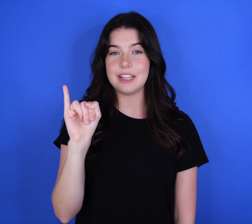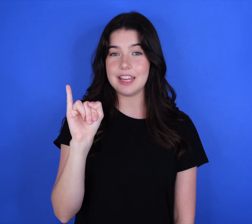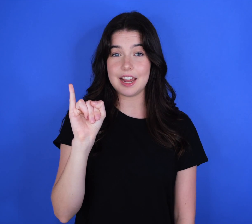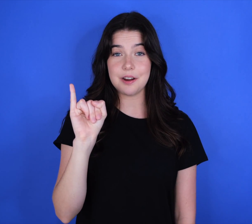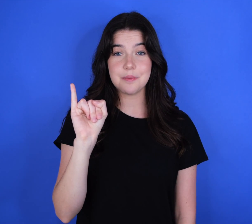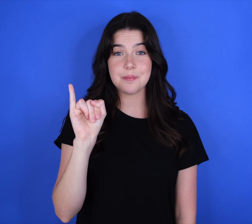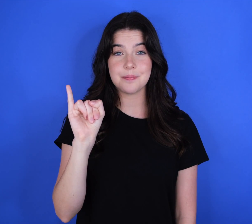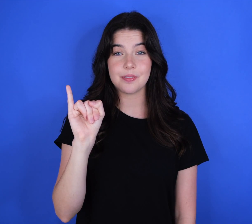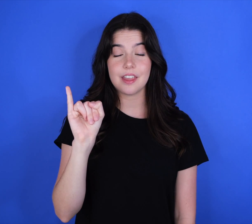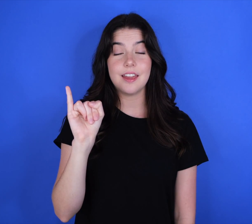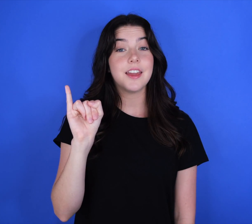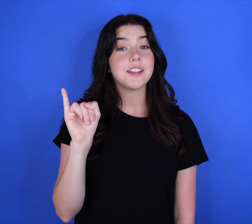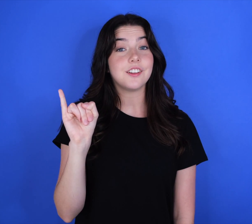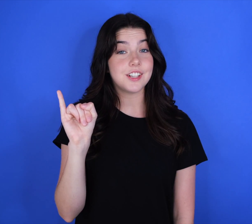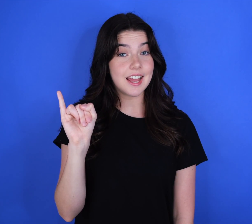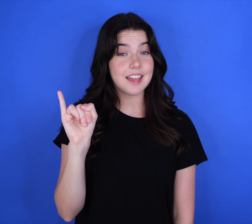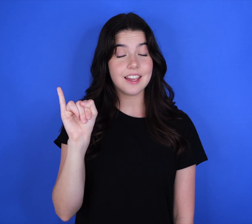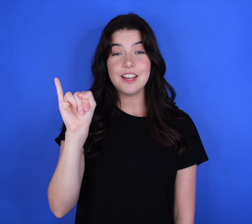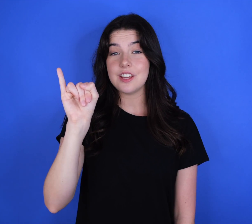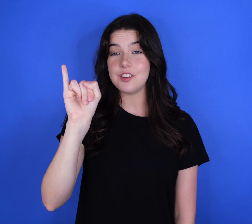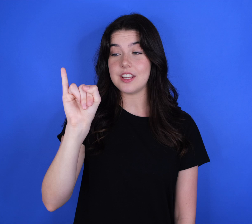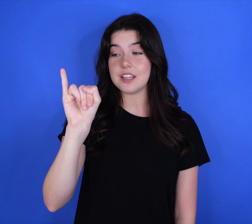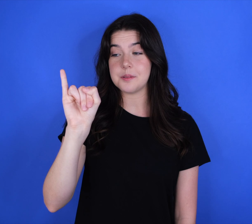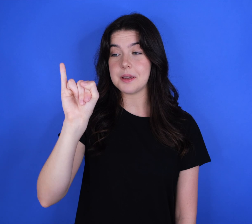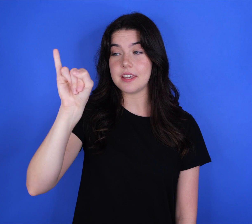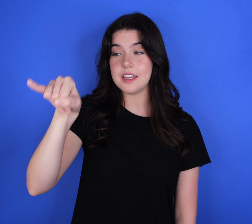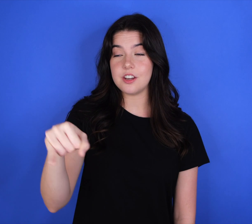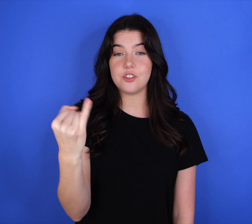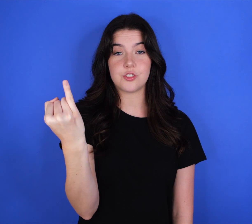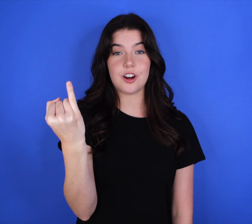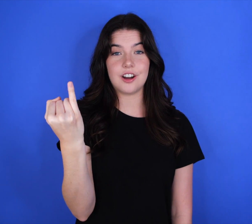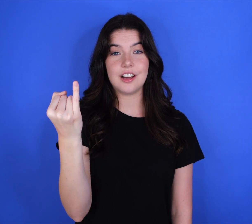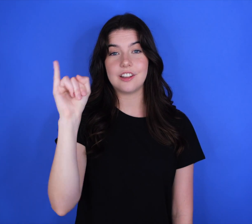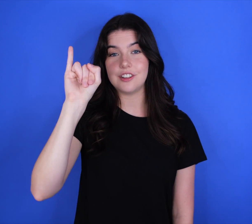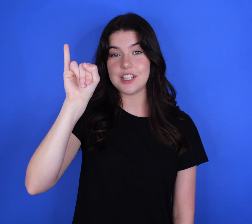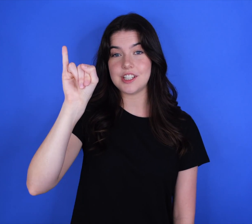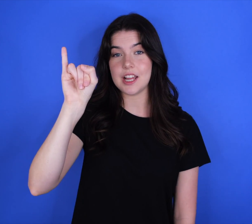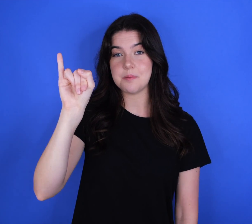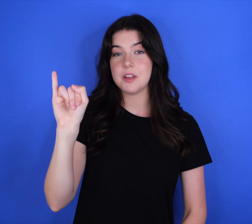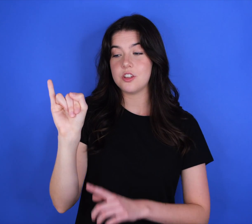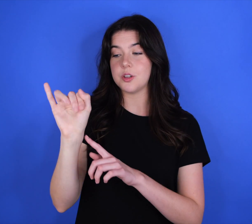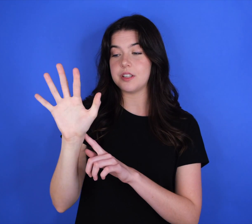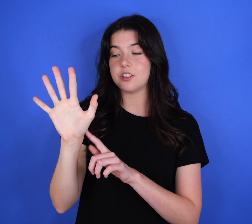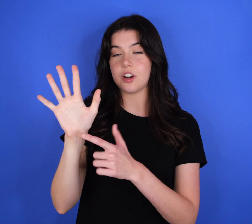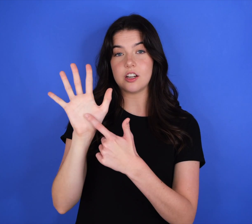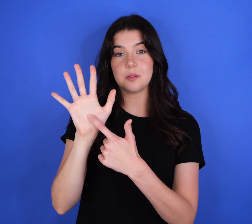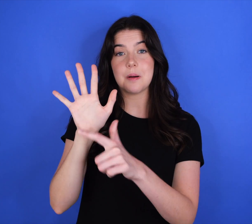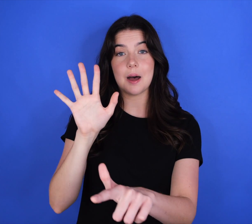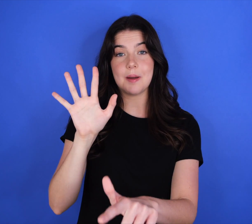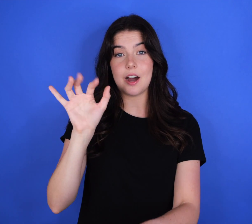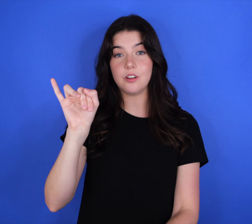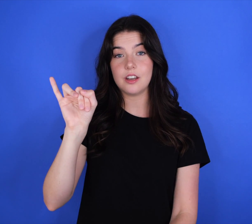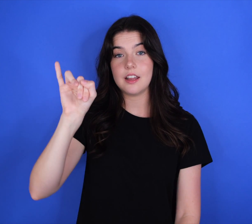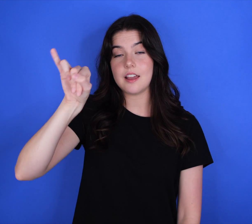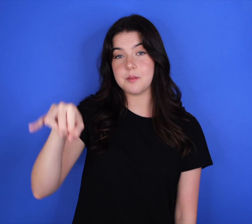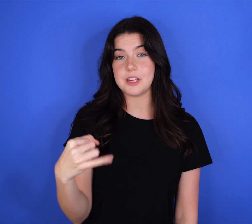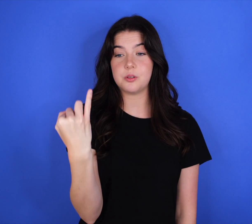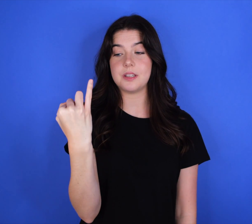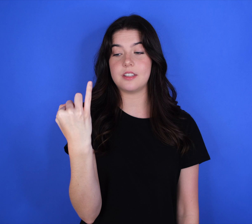the air. J, you take your pinky and you draw a little J shape. So it starts palm out, and then we twist it